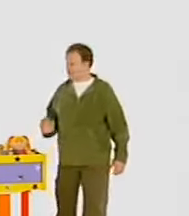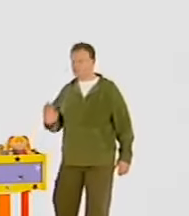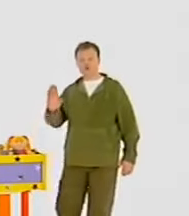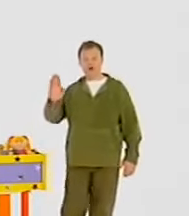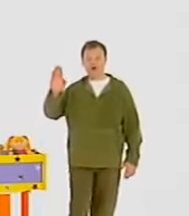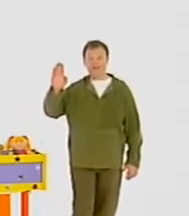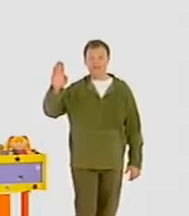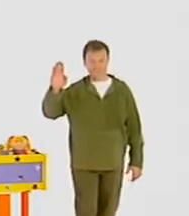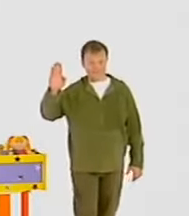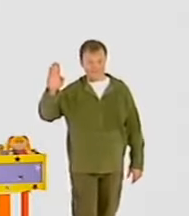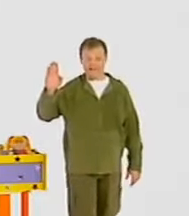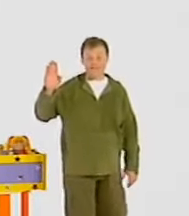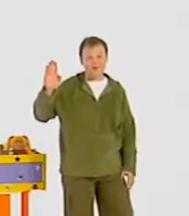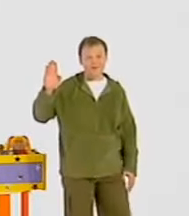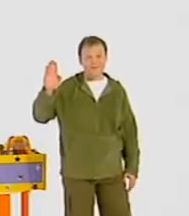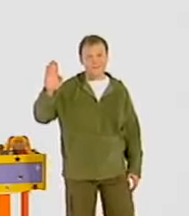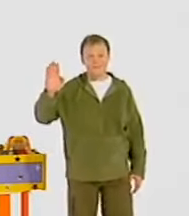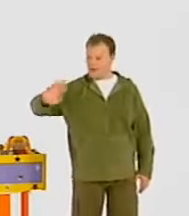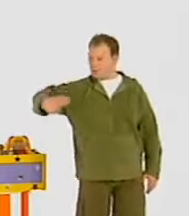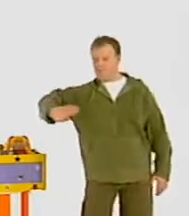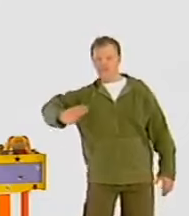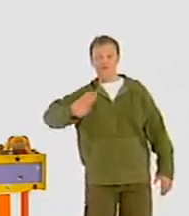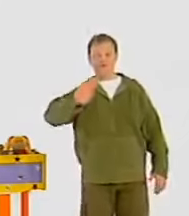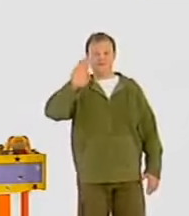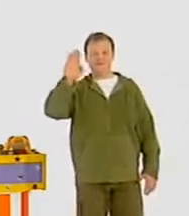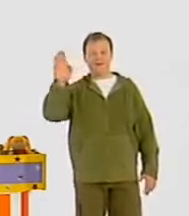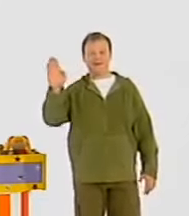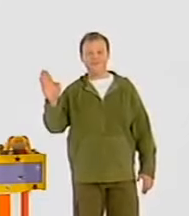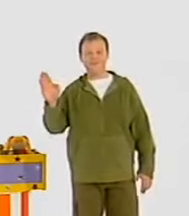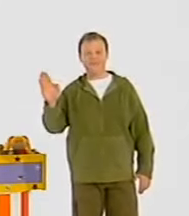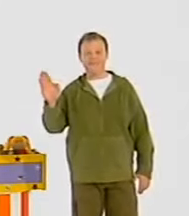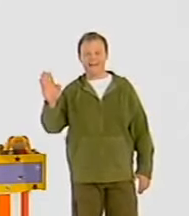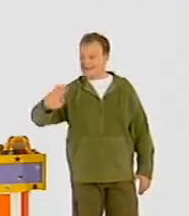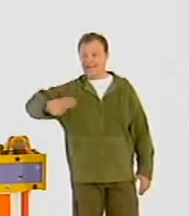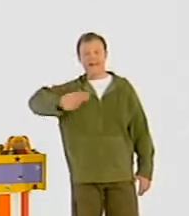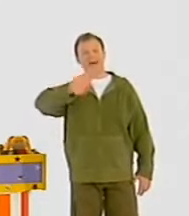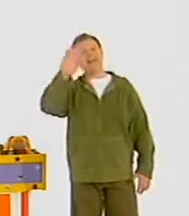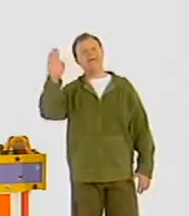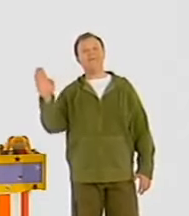Lift your hand just like so. Move it around and say hello.